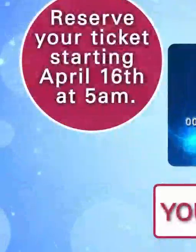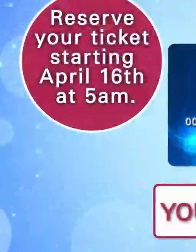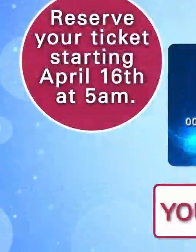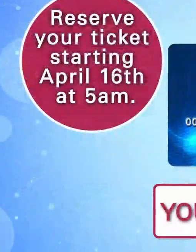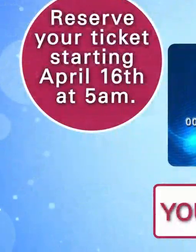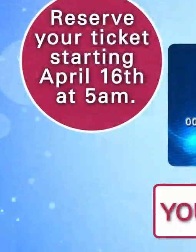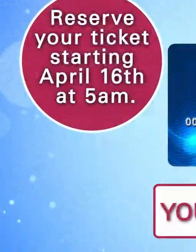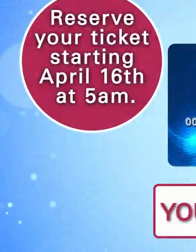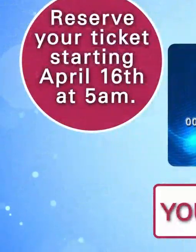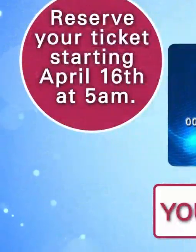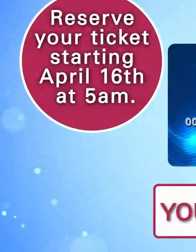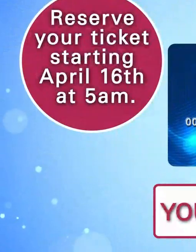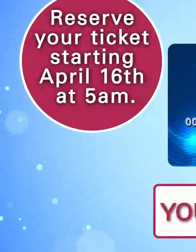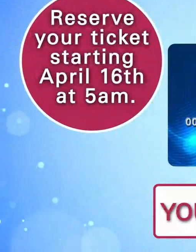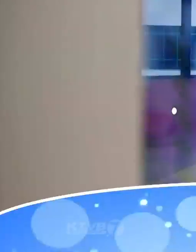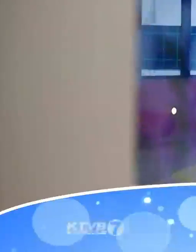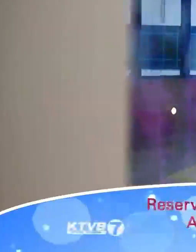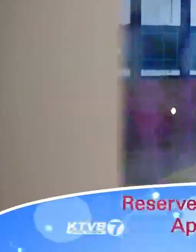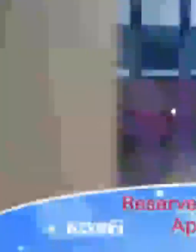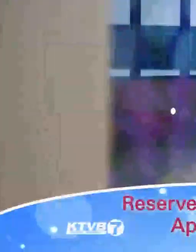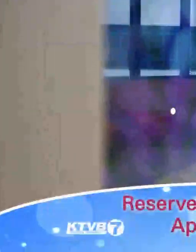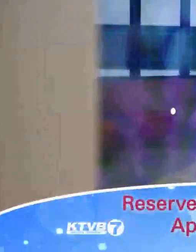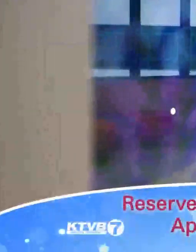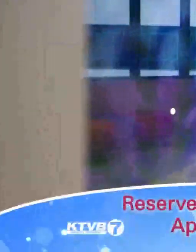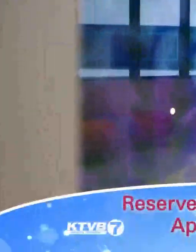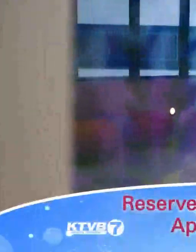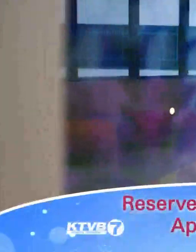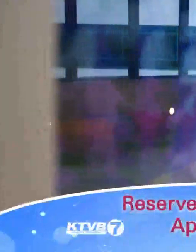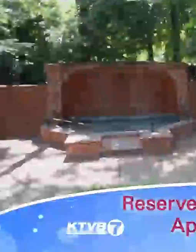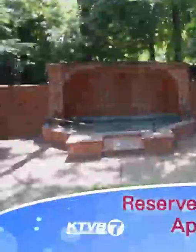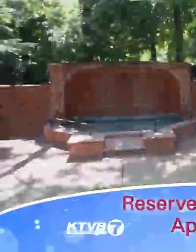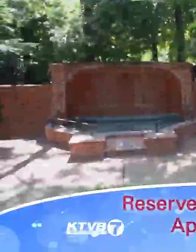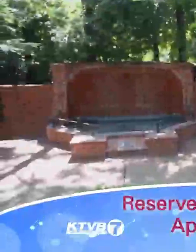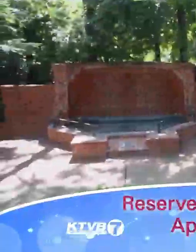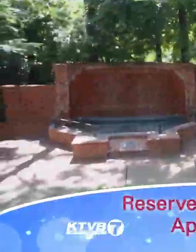$2,500 Visa gift card. Tickets are limited and expected to sell out fast.